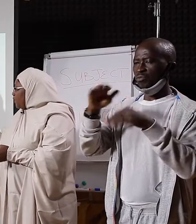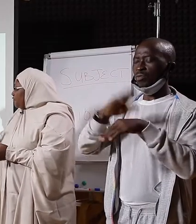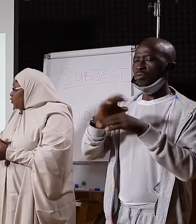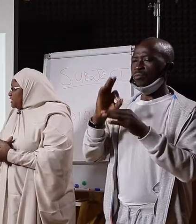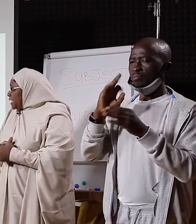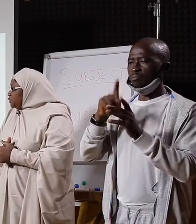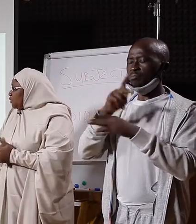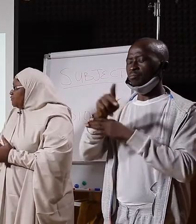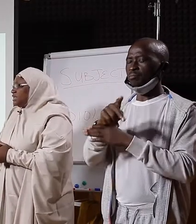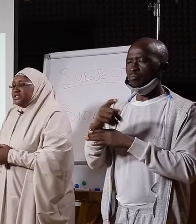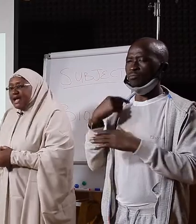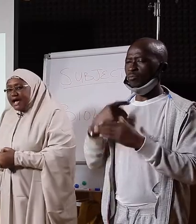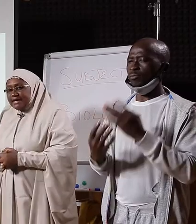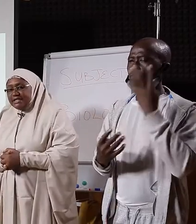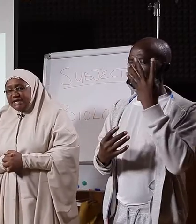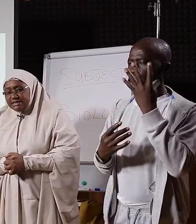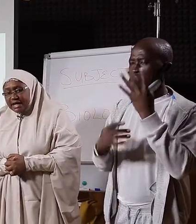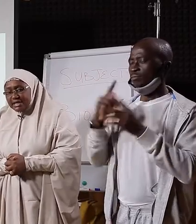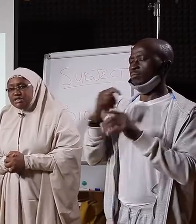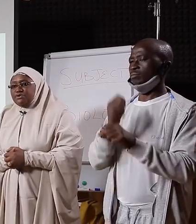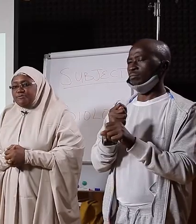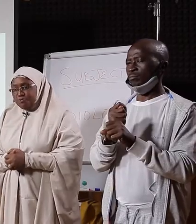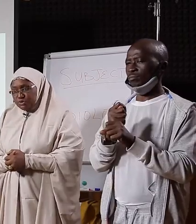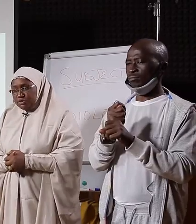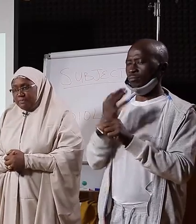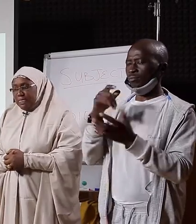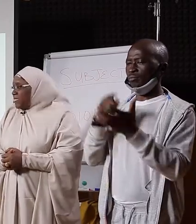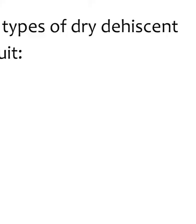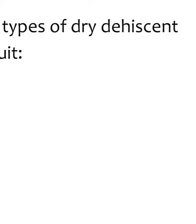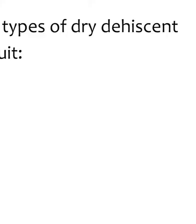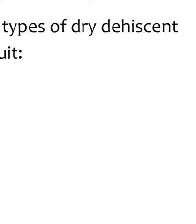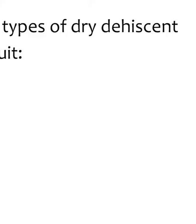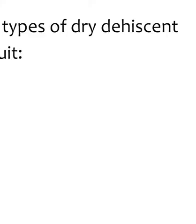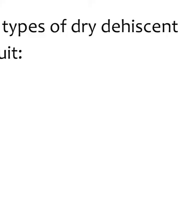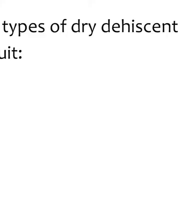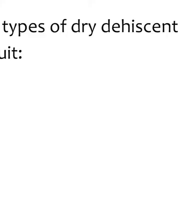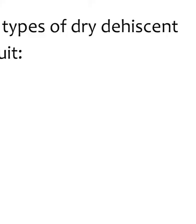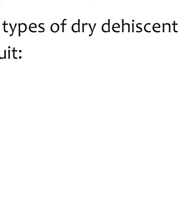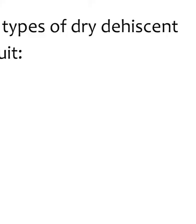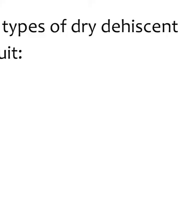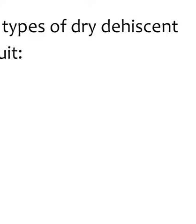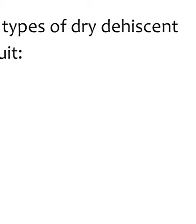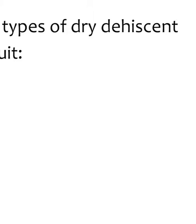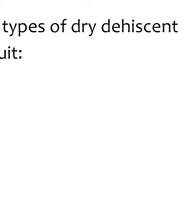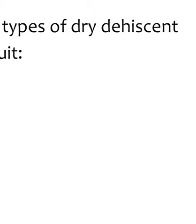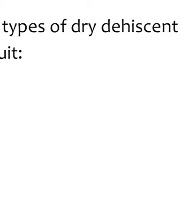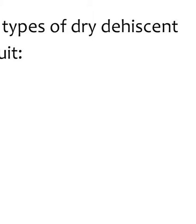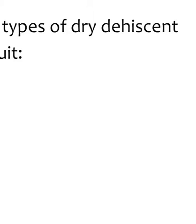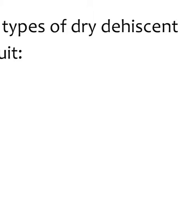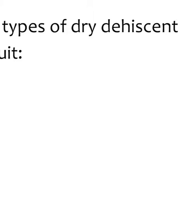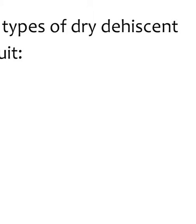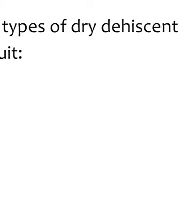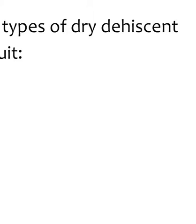have about 4 types of dry dehiscent fruits. These 4 types of dehiscent fruits